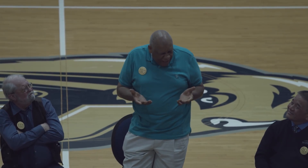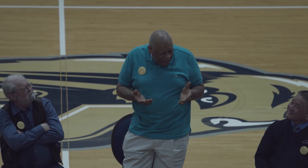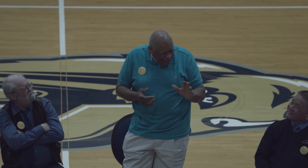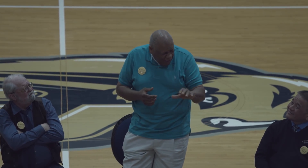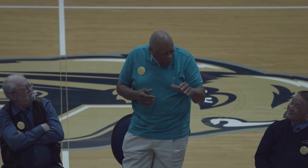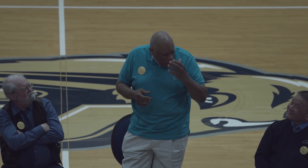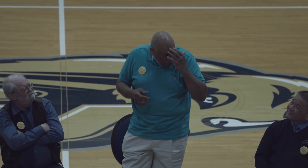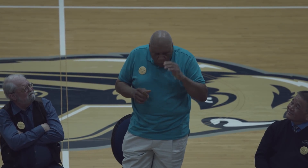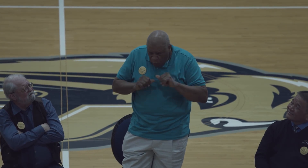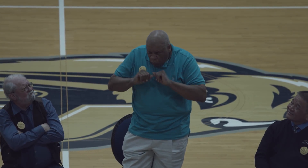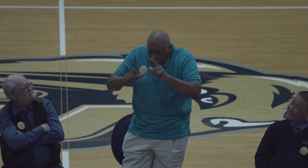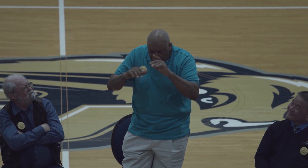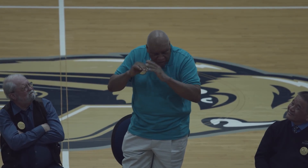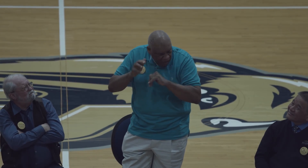been damaged.